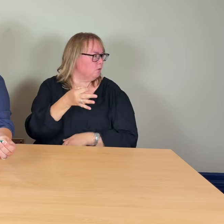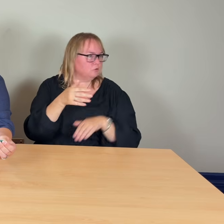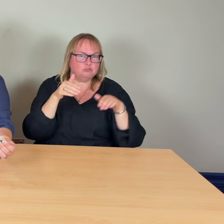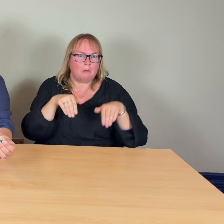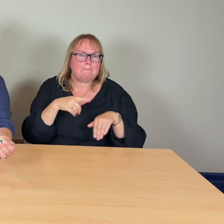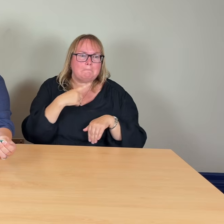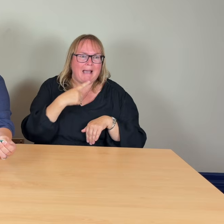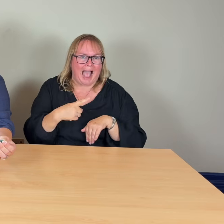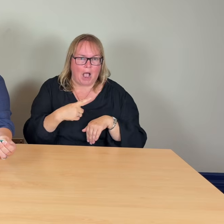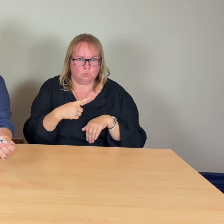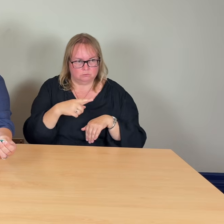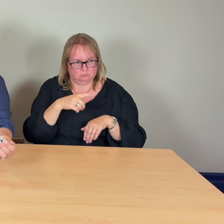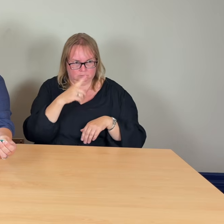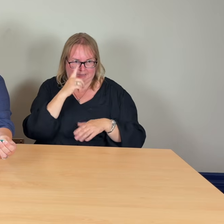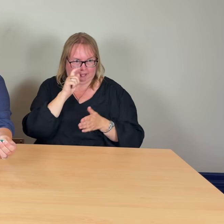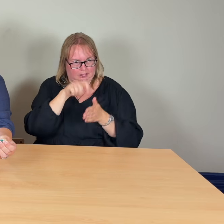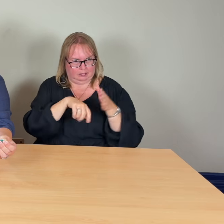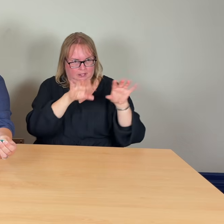shop.